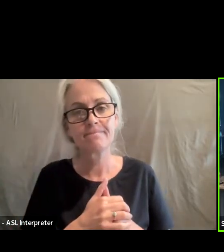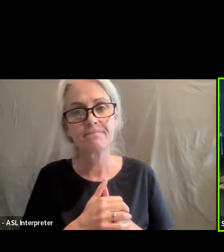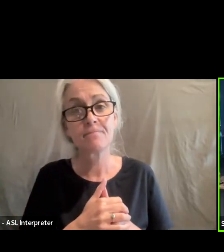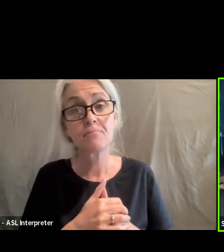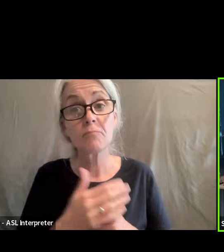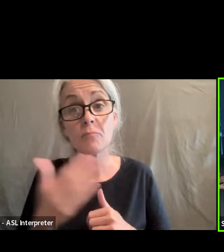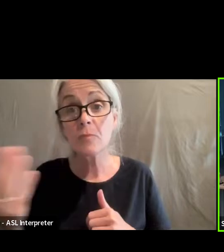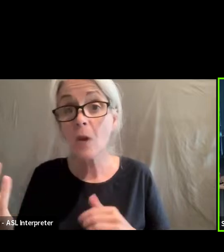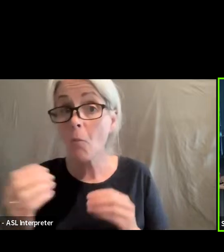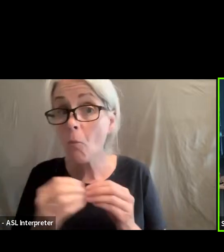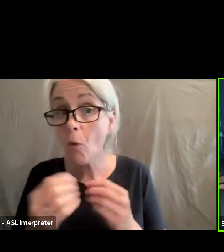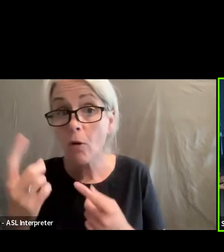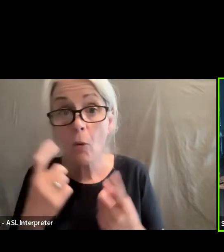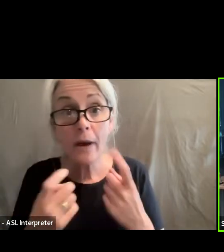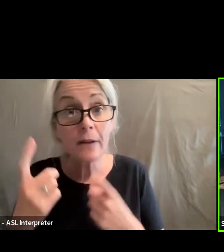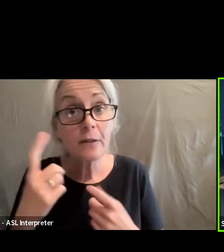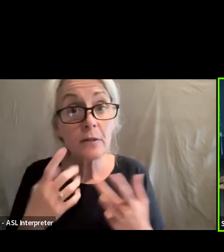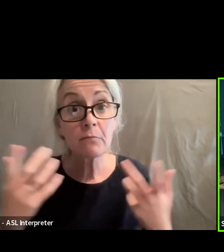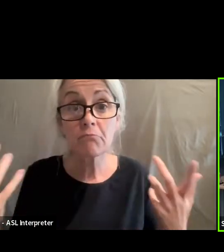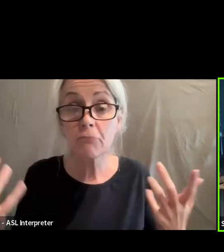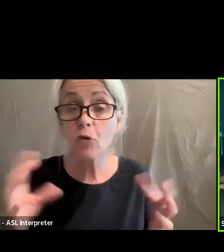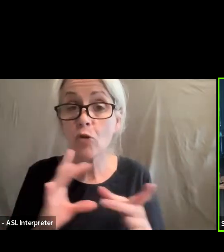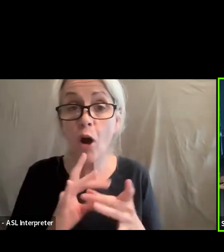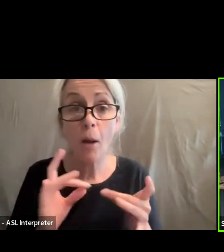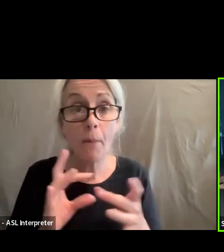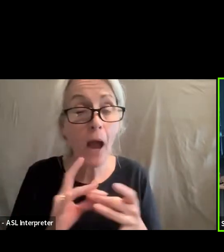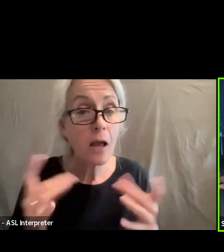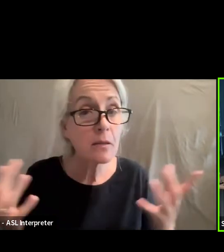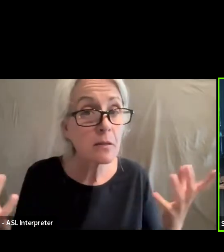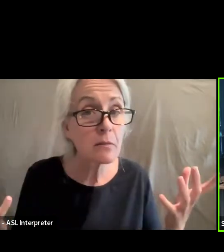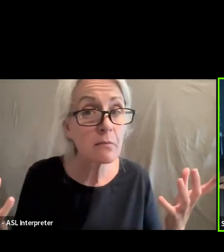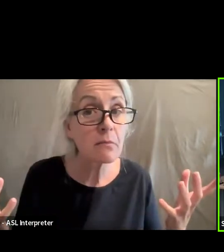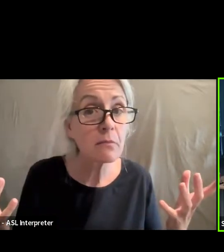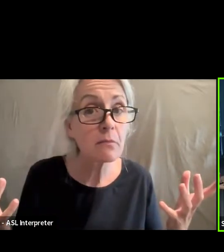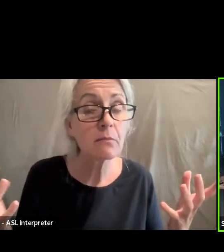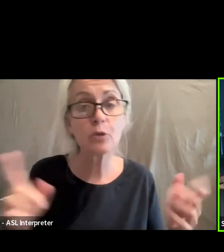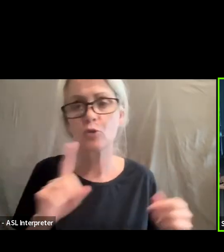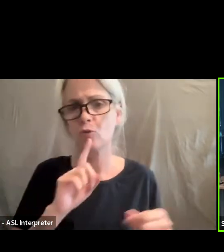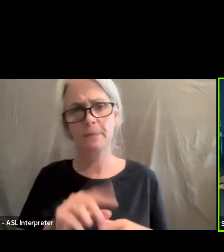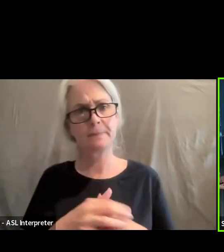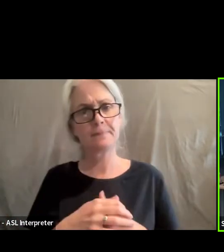anyone have any more questions or comments? Sure.